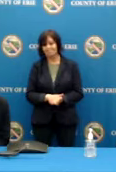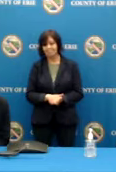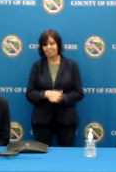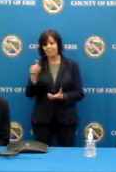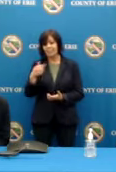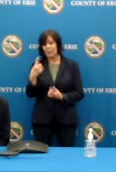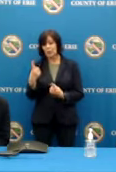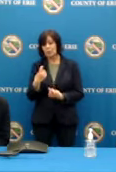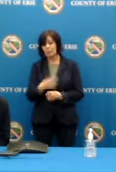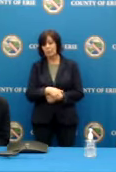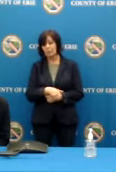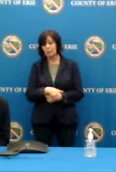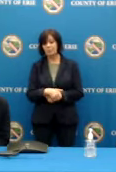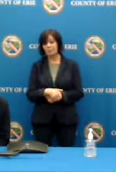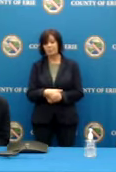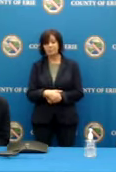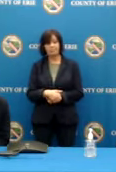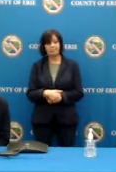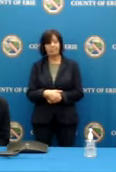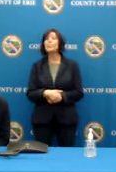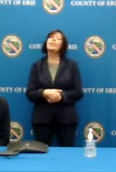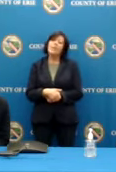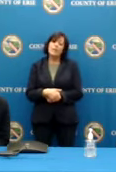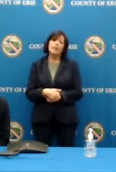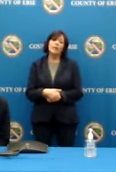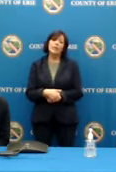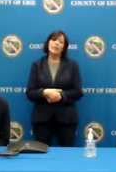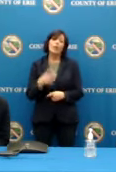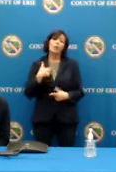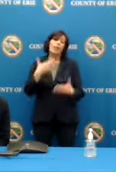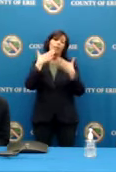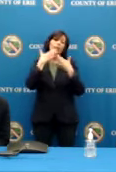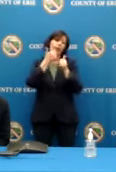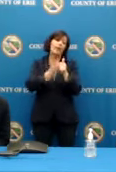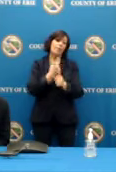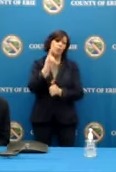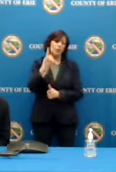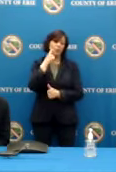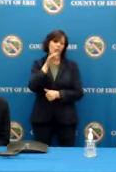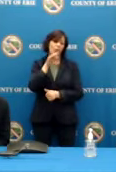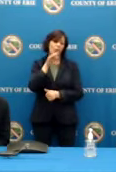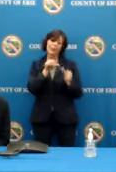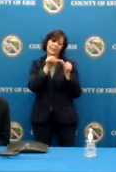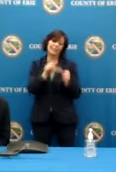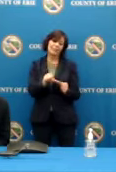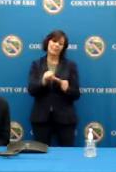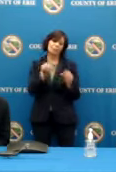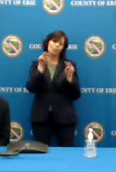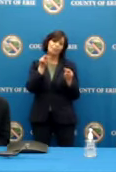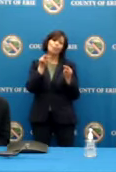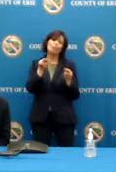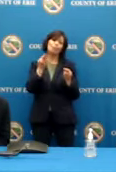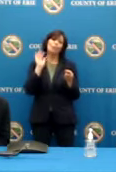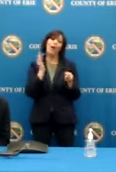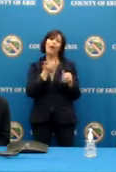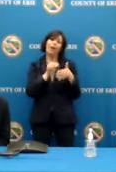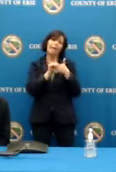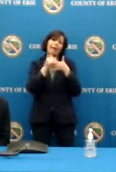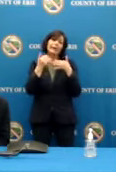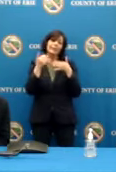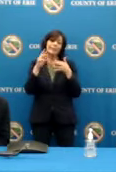Any other questions? If not, we want to thank everyone for your continued following of the guidances with regards to